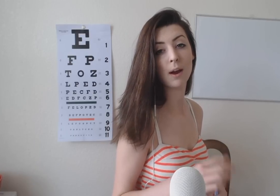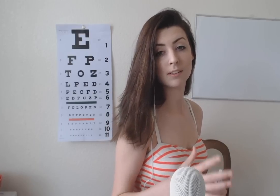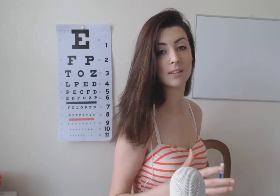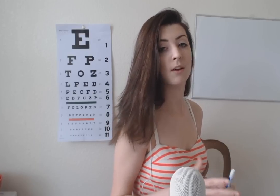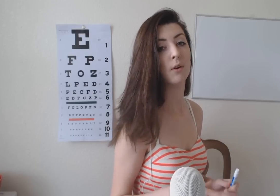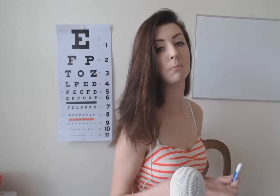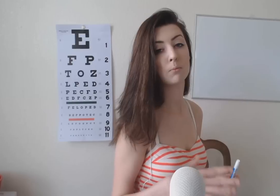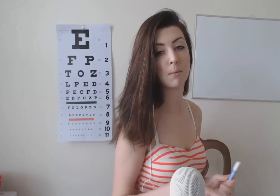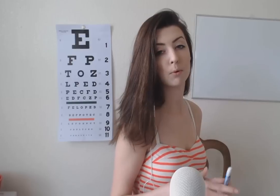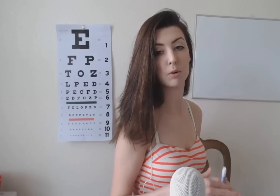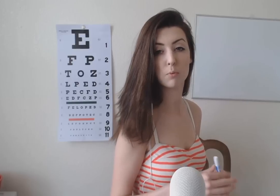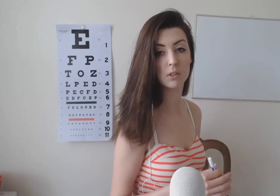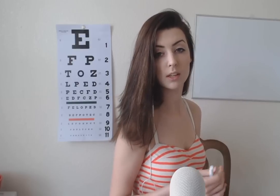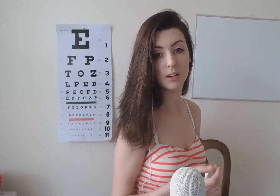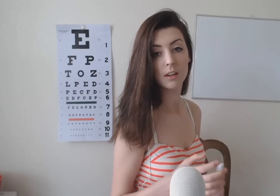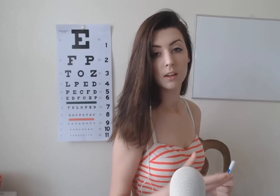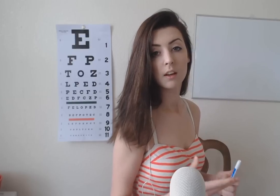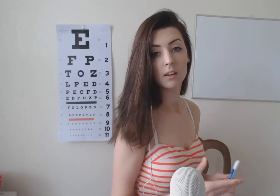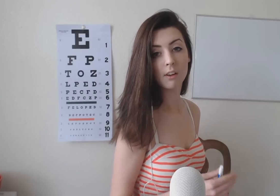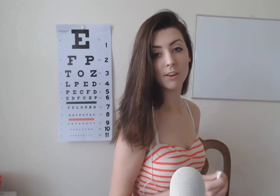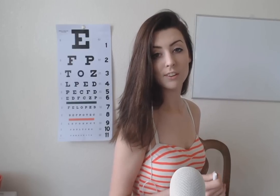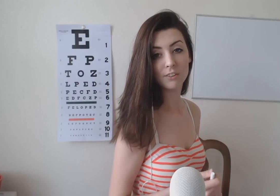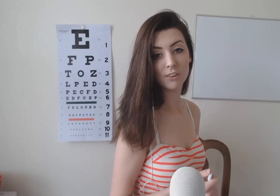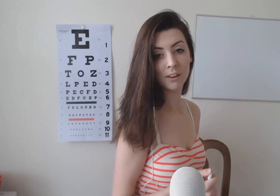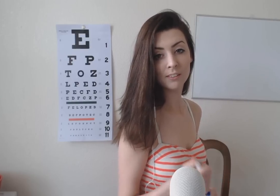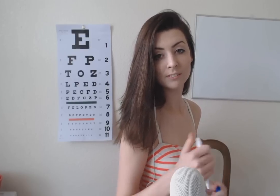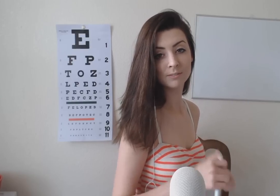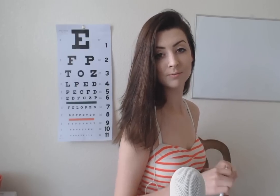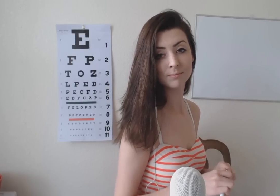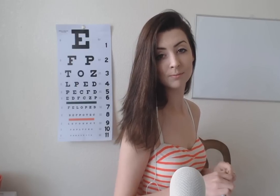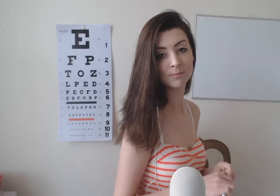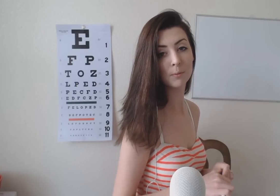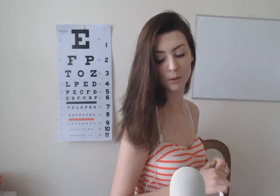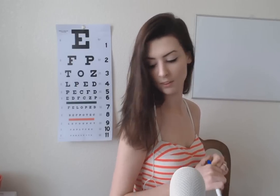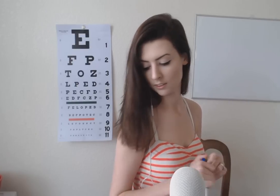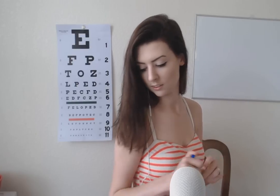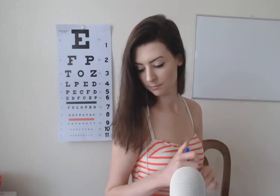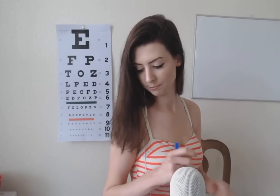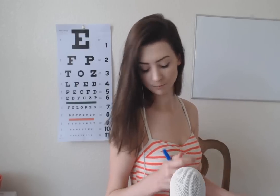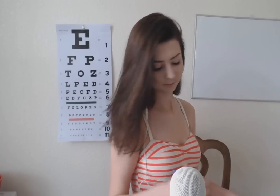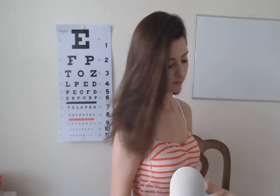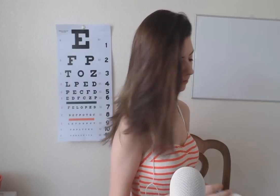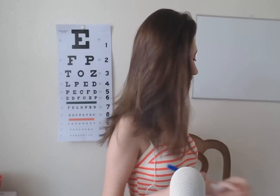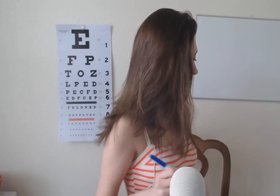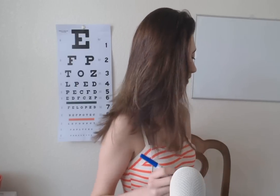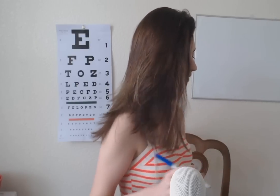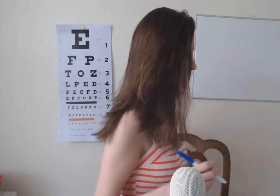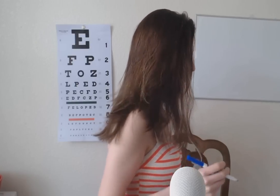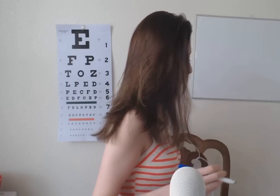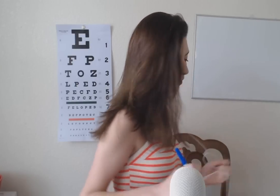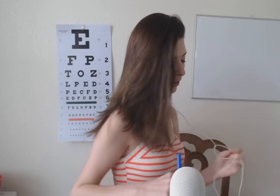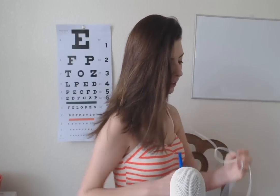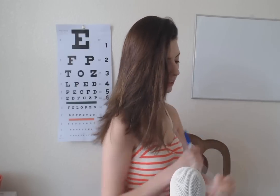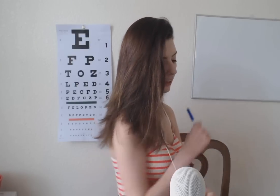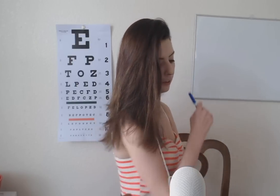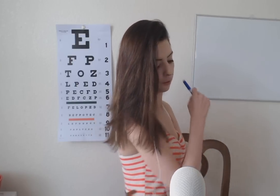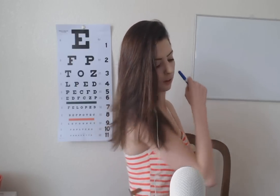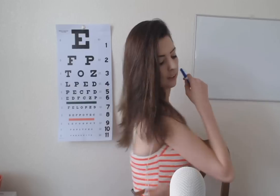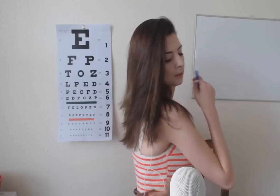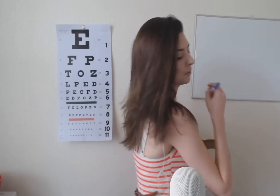practice at home and remember which words I taught you, okay? Perfect. So let me go ahead and write them